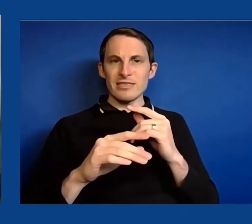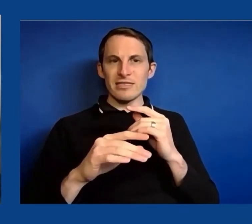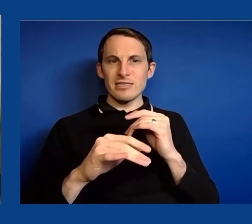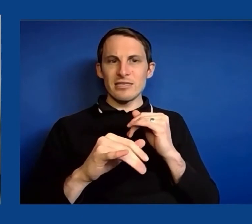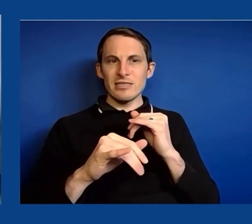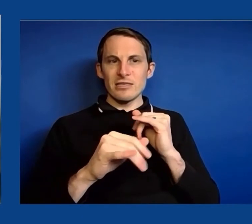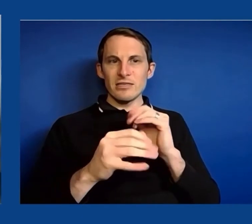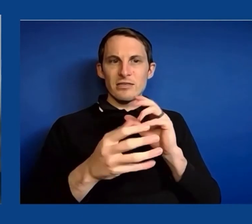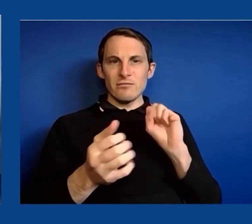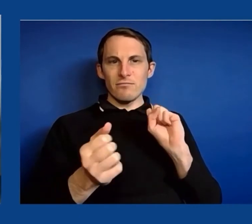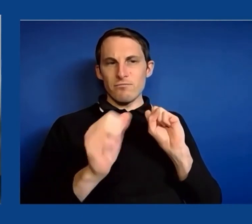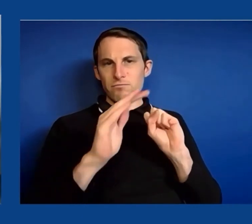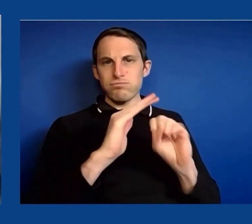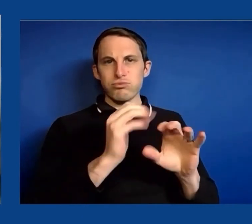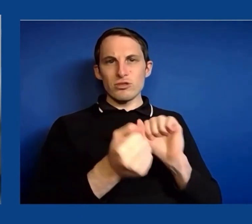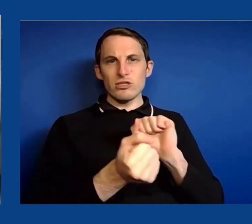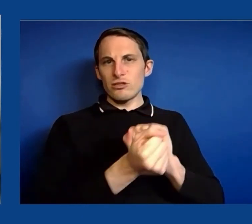of